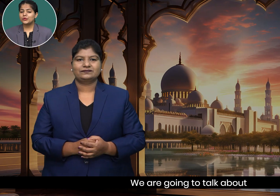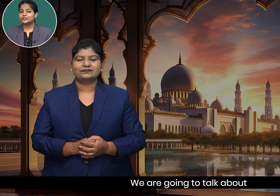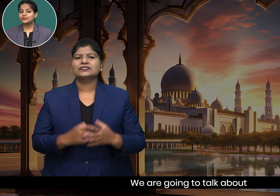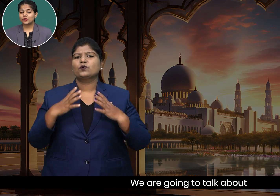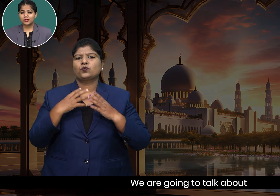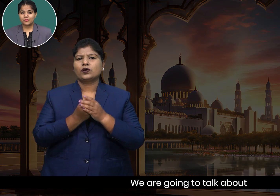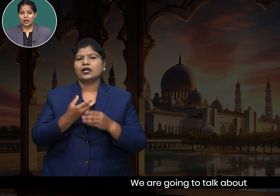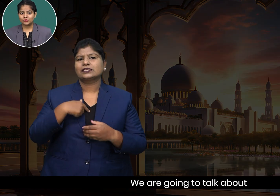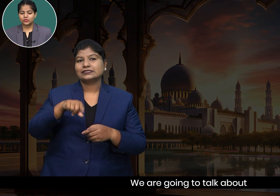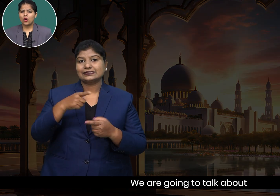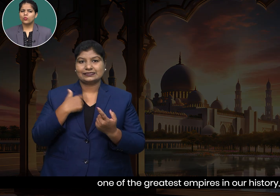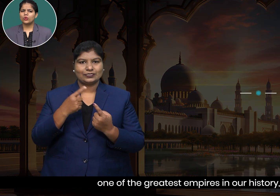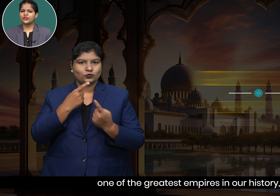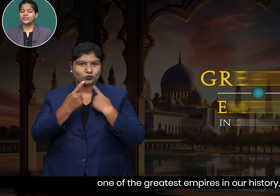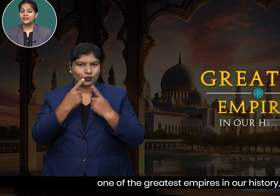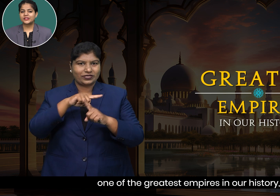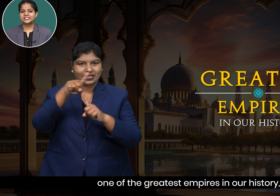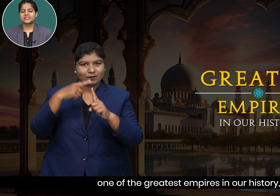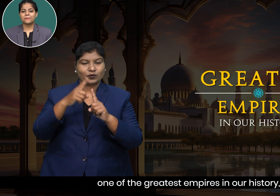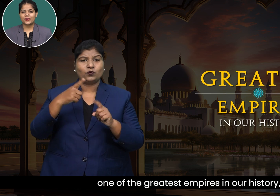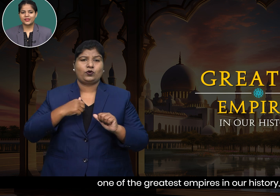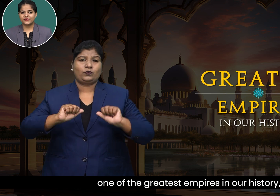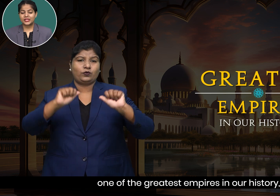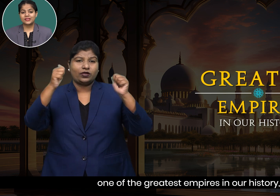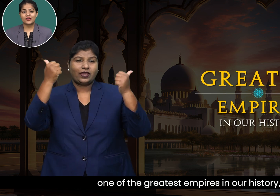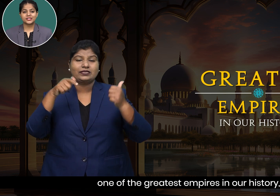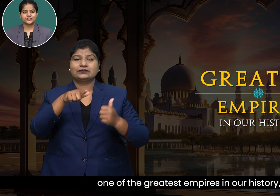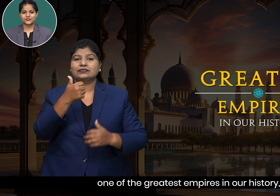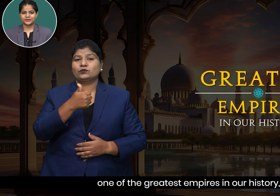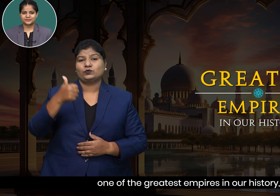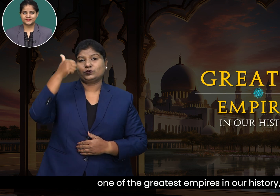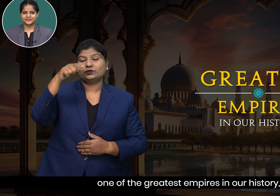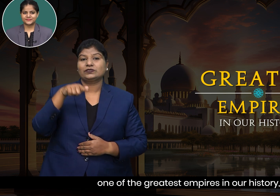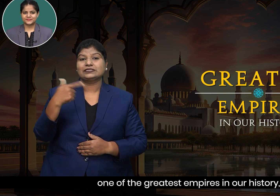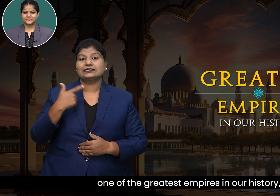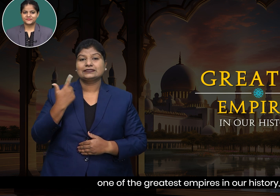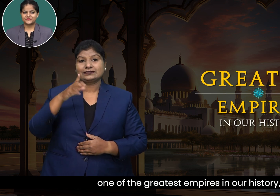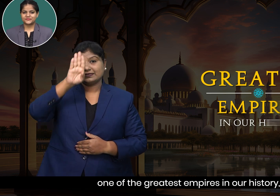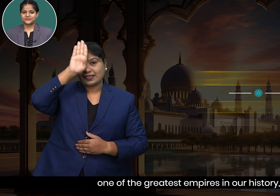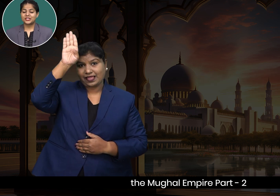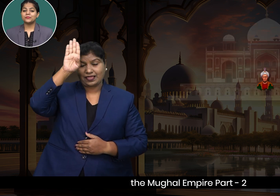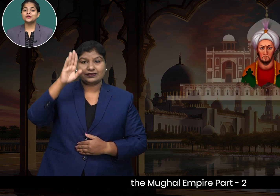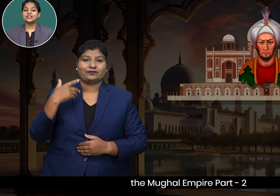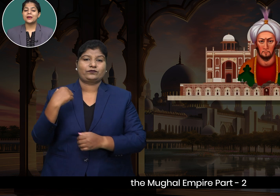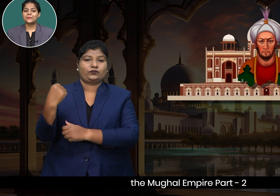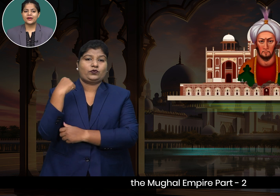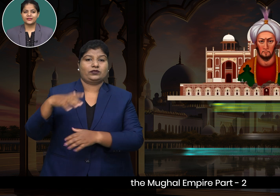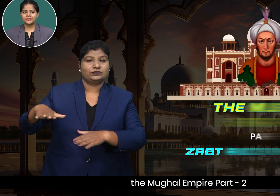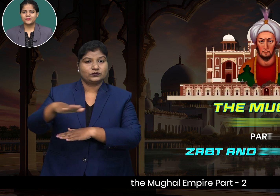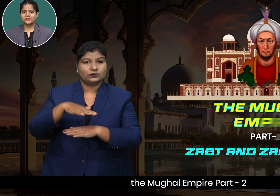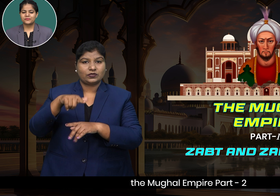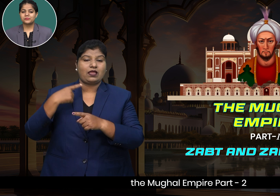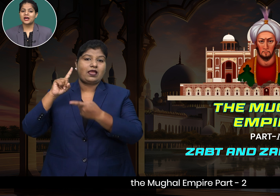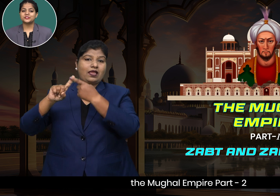We are going to talk about one of the greatest empire in our history. The Mughal